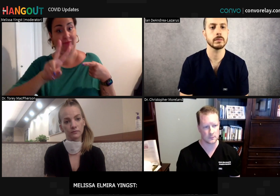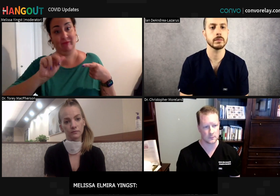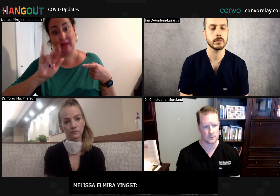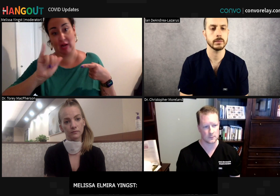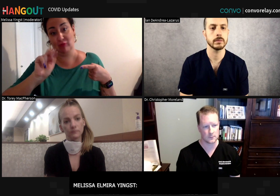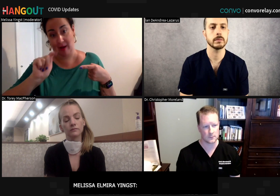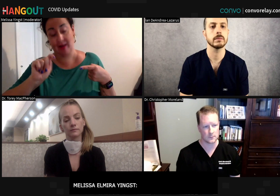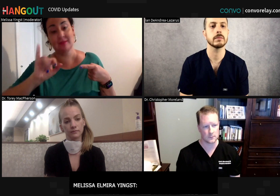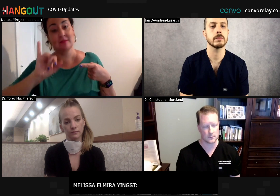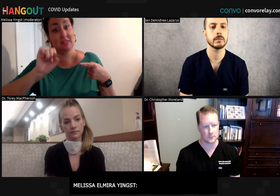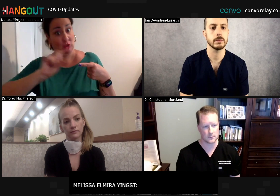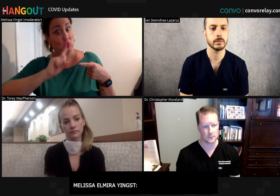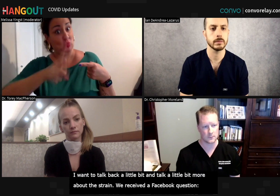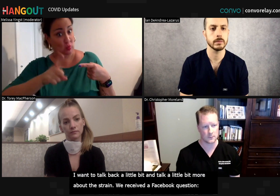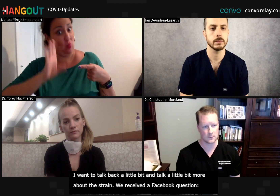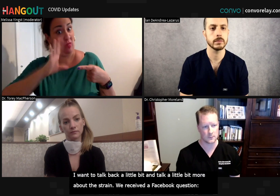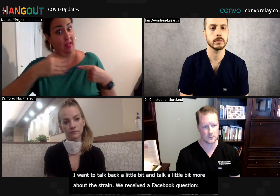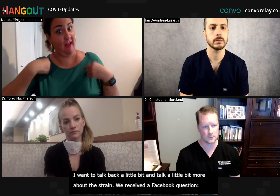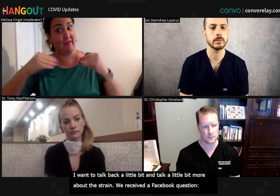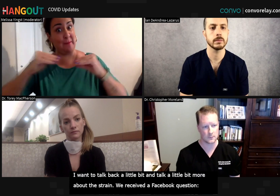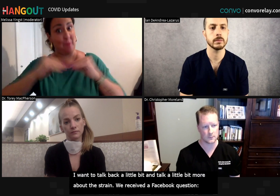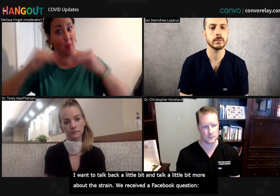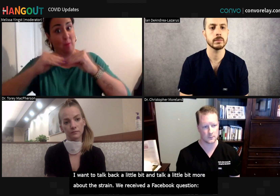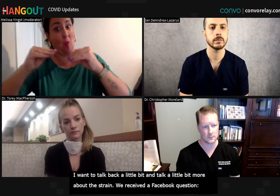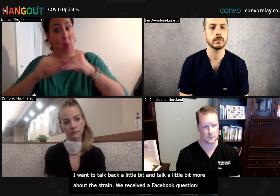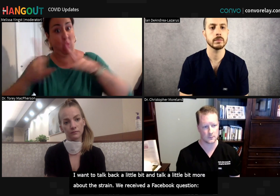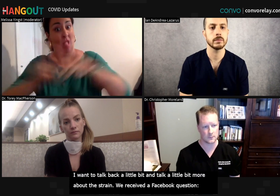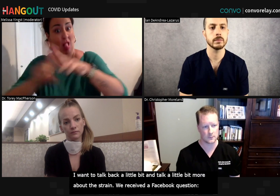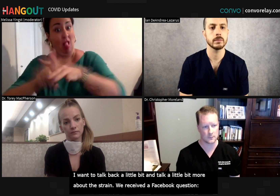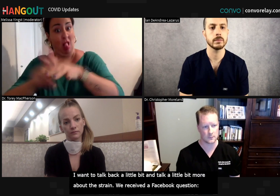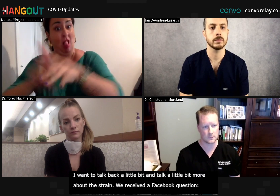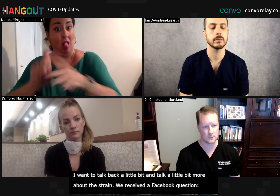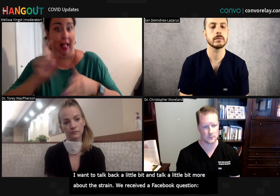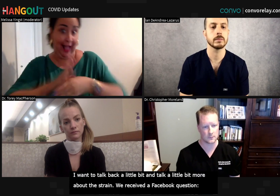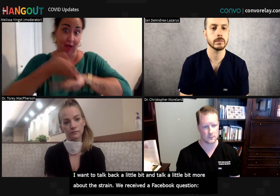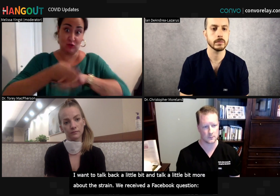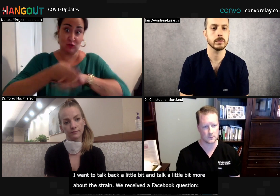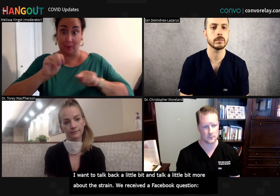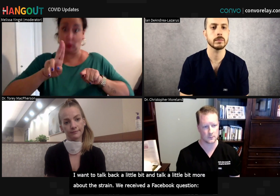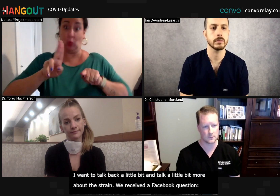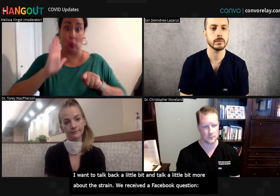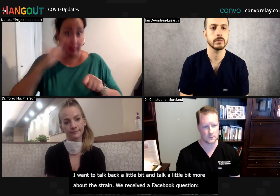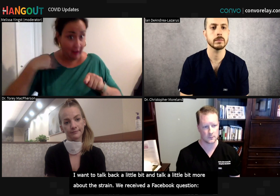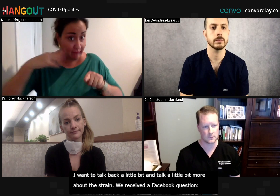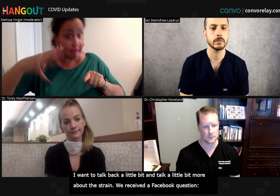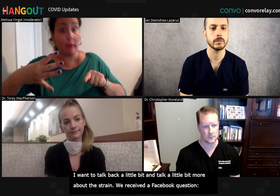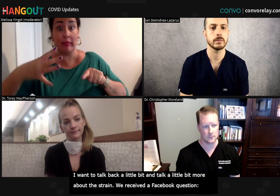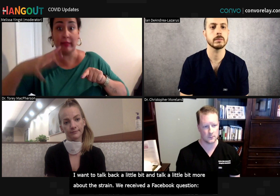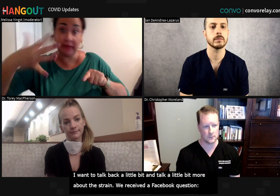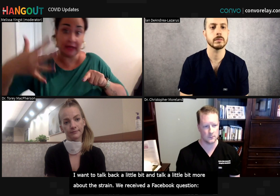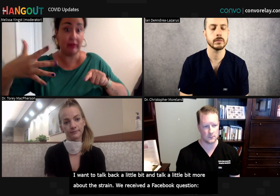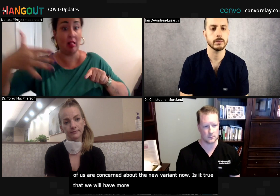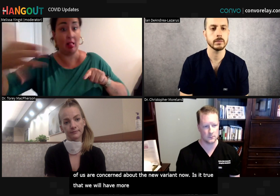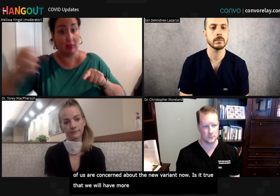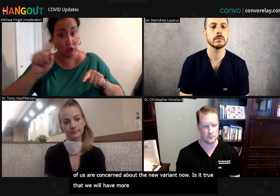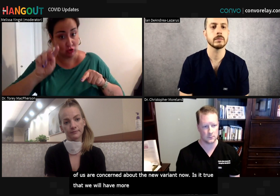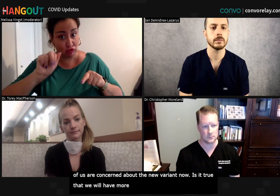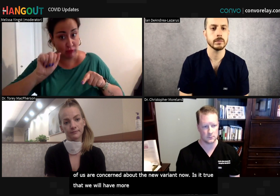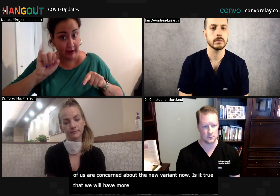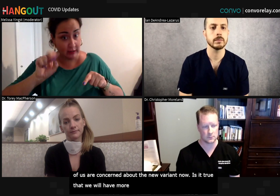of us are concerned about the mu variant now. Is it true that we're going to have more and more different variants? Will we have